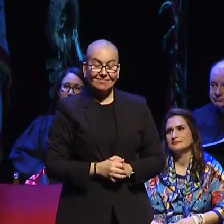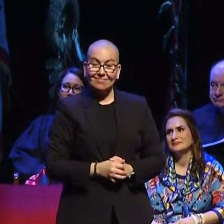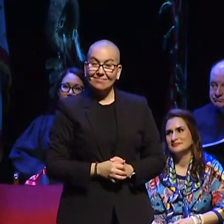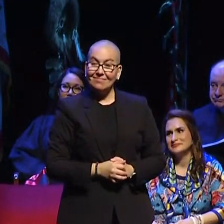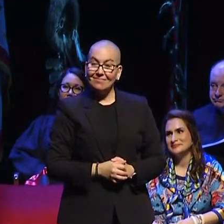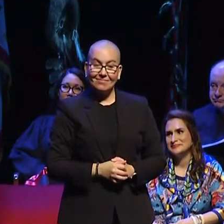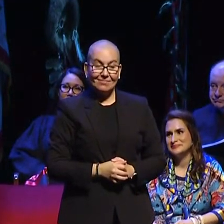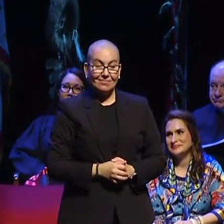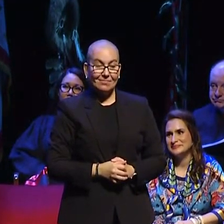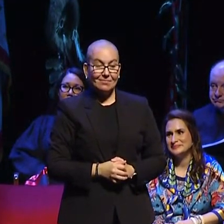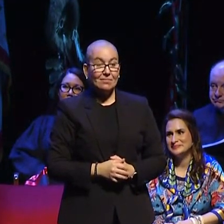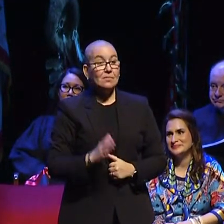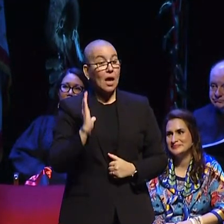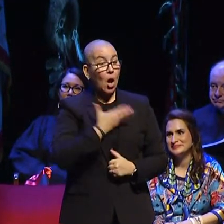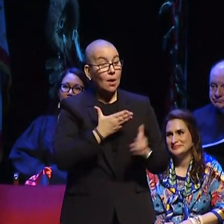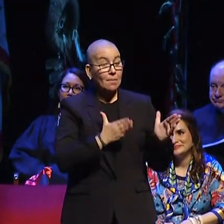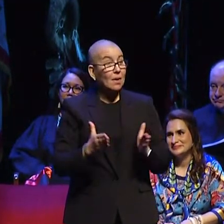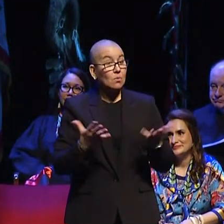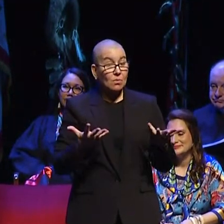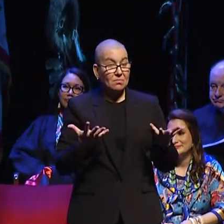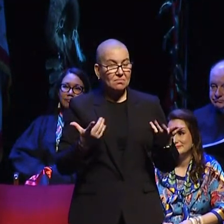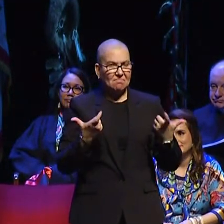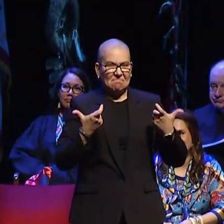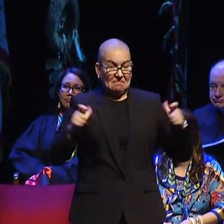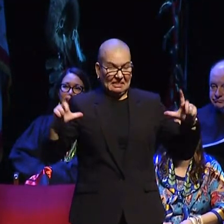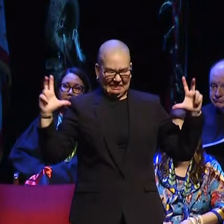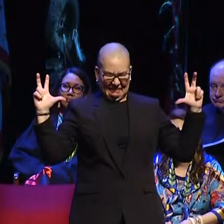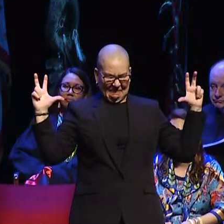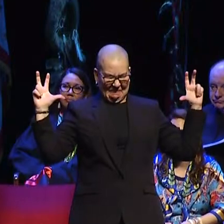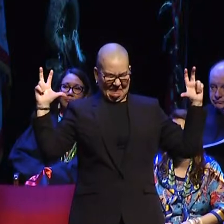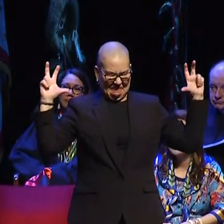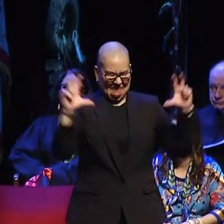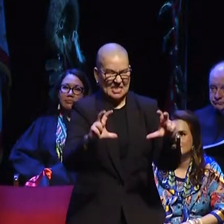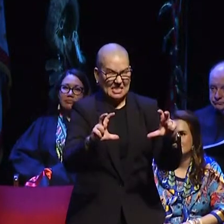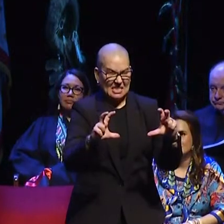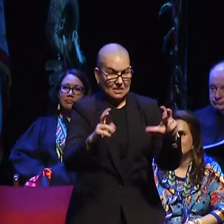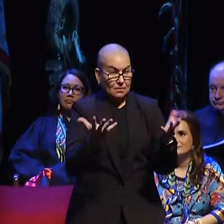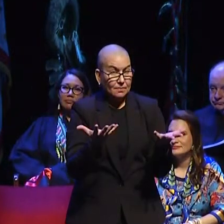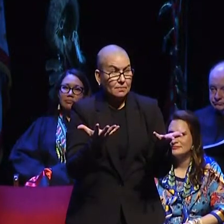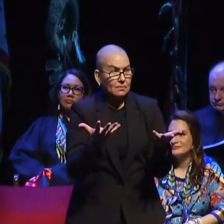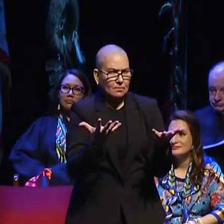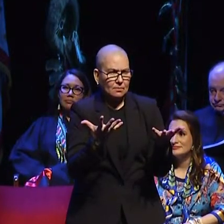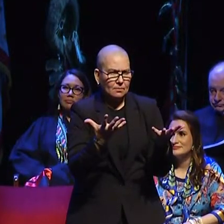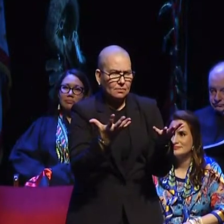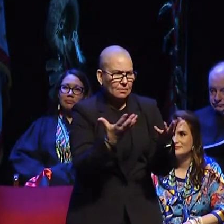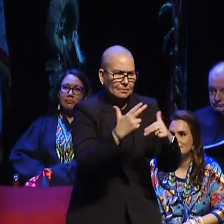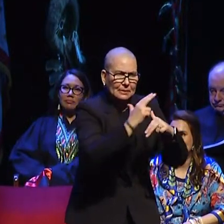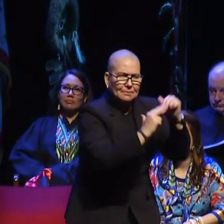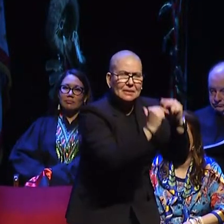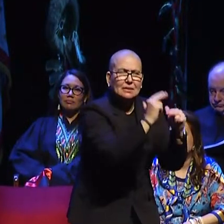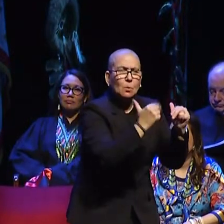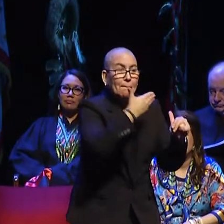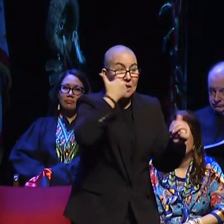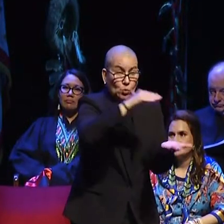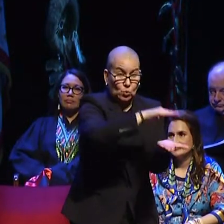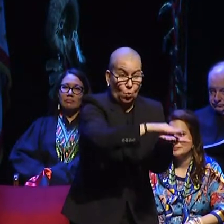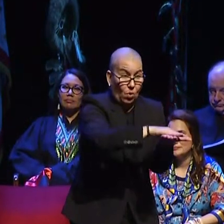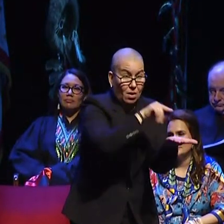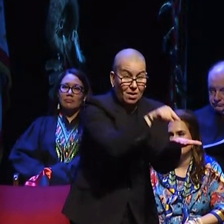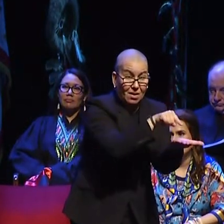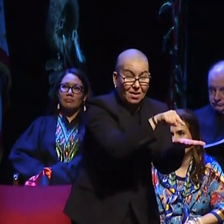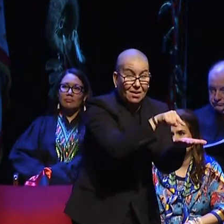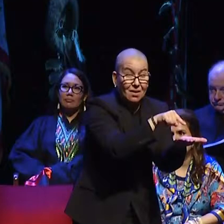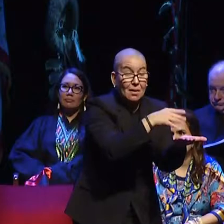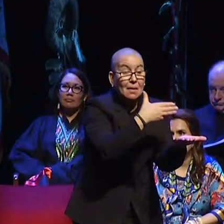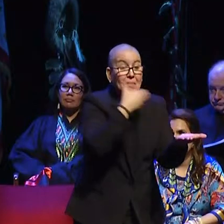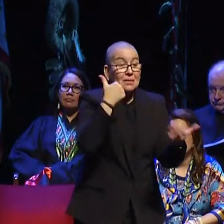But our plans are bigger. Investing in the classrooms are just the start. Building the best schools in the nation is a good start. But to make Minnesota the best state for